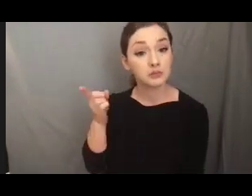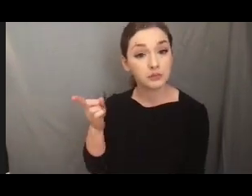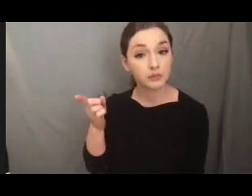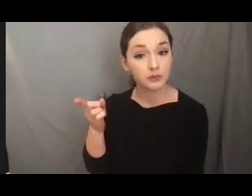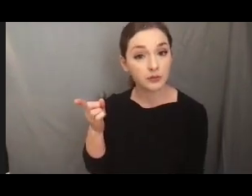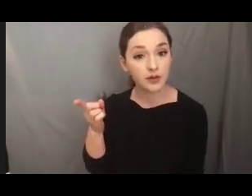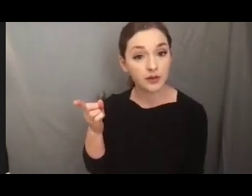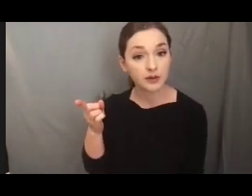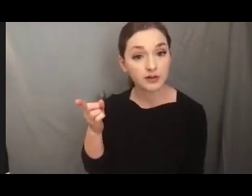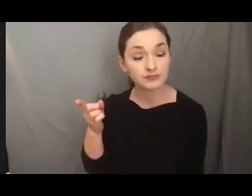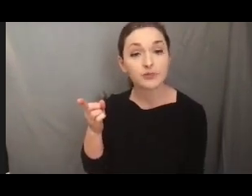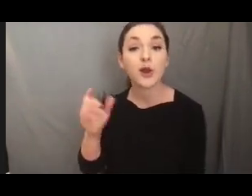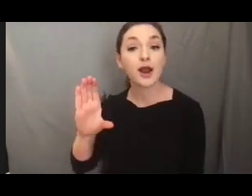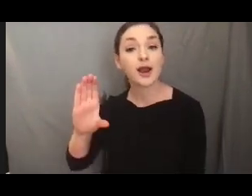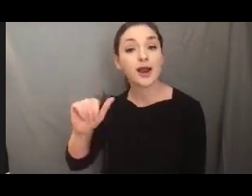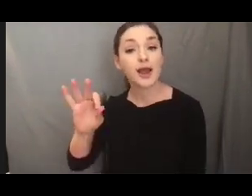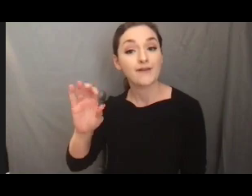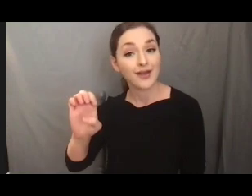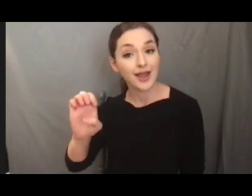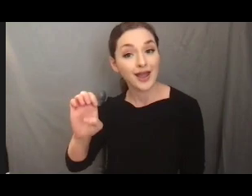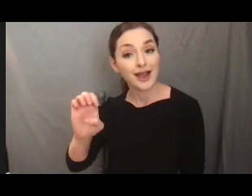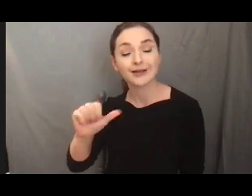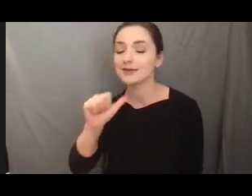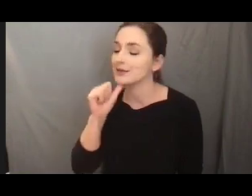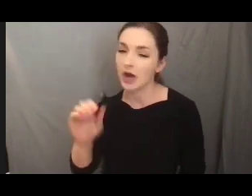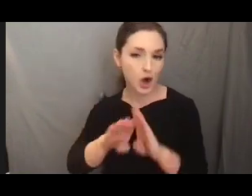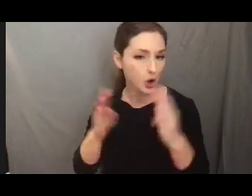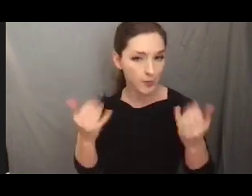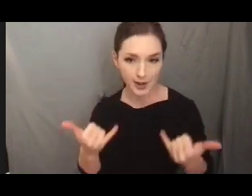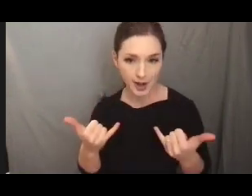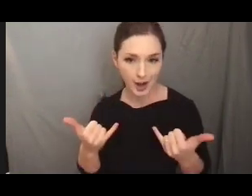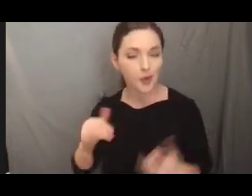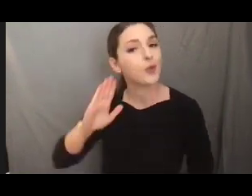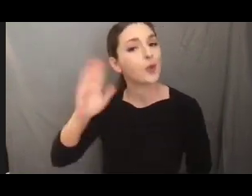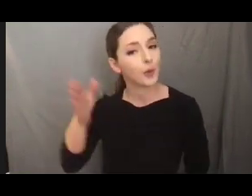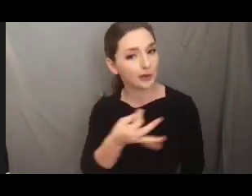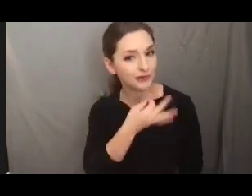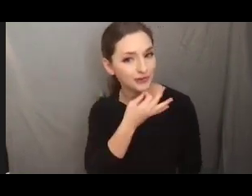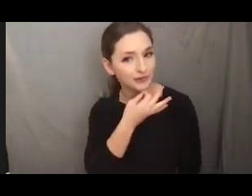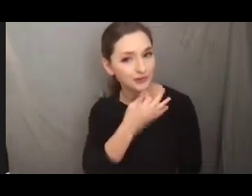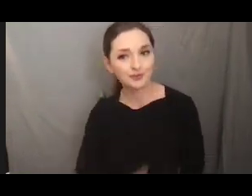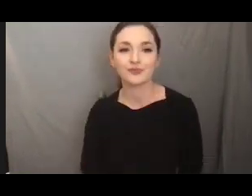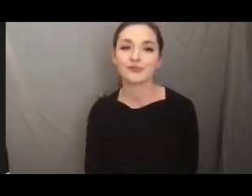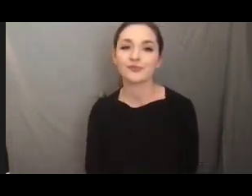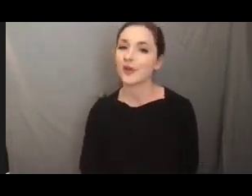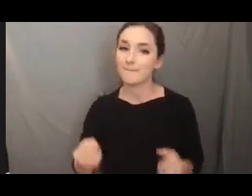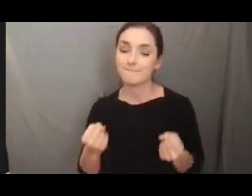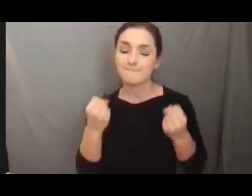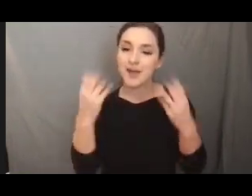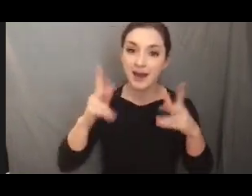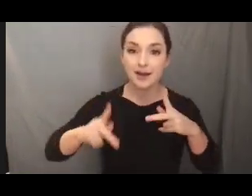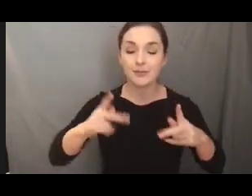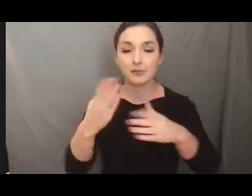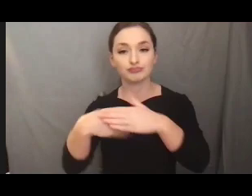it's our cafe, which is not open right now, but it will be eventually. So we'll get a lot of people to come in to have coffee